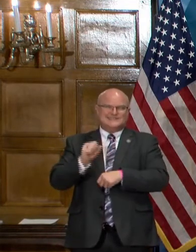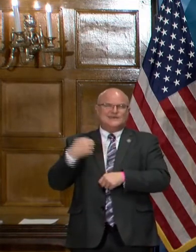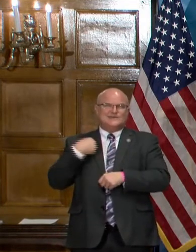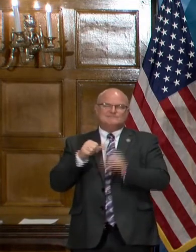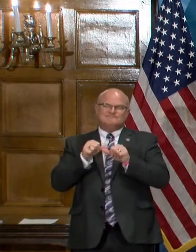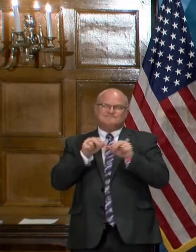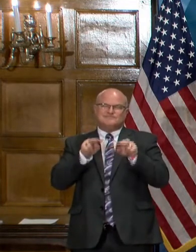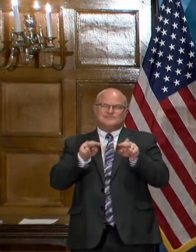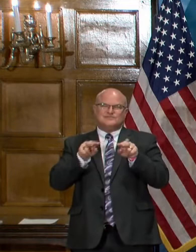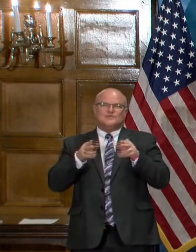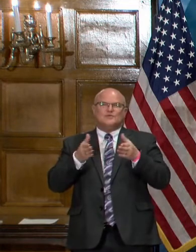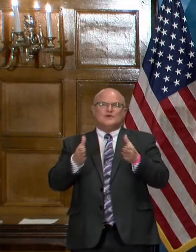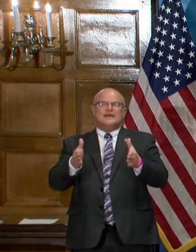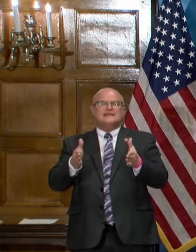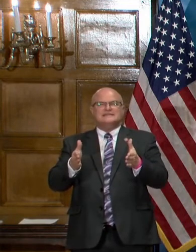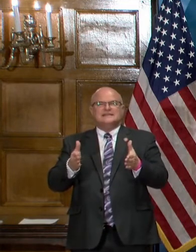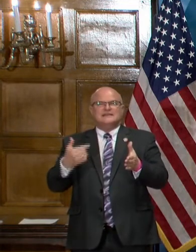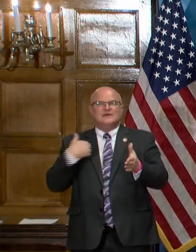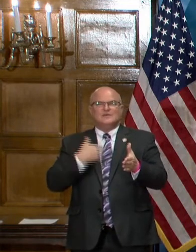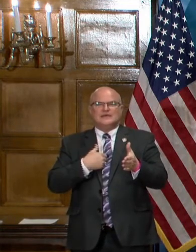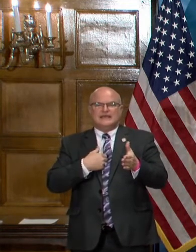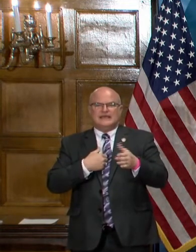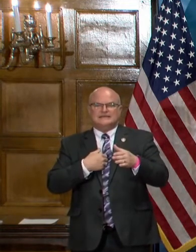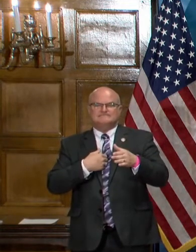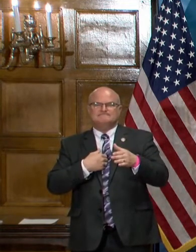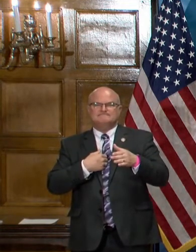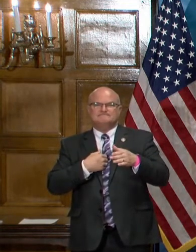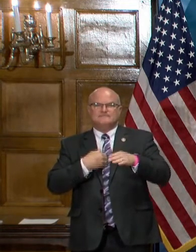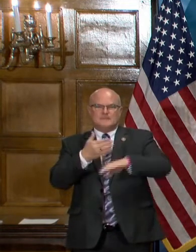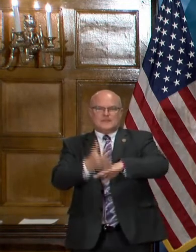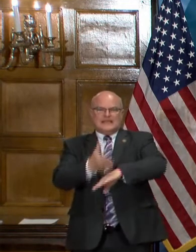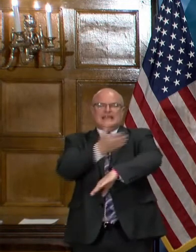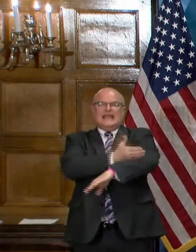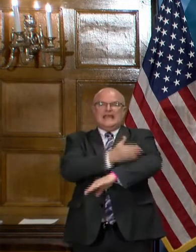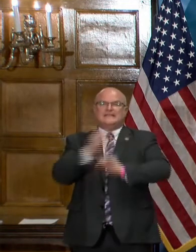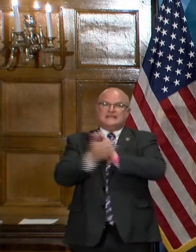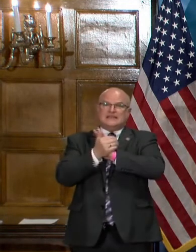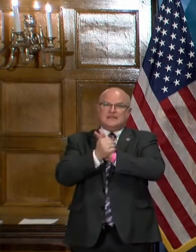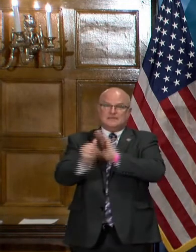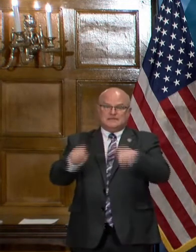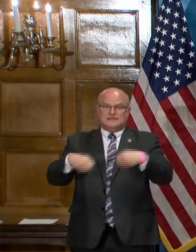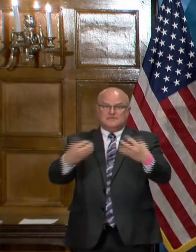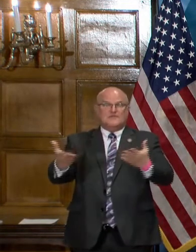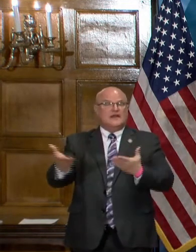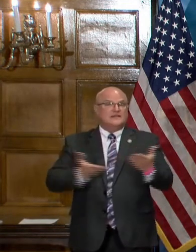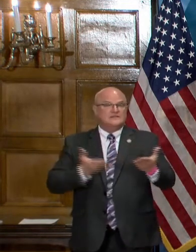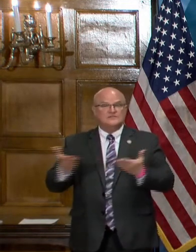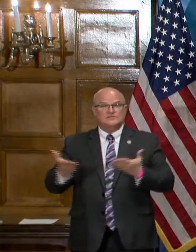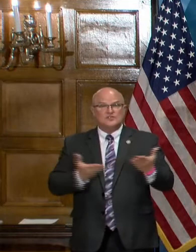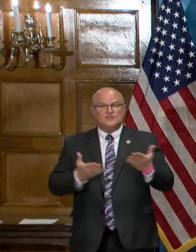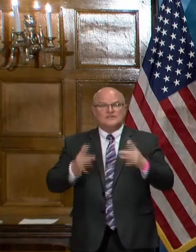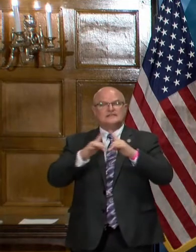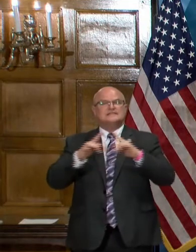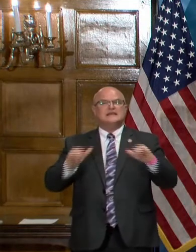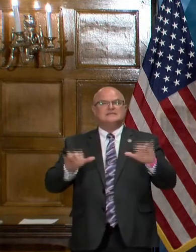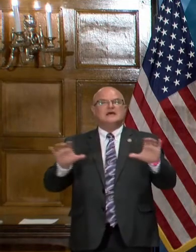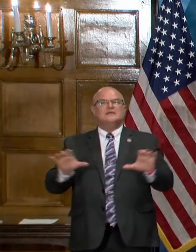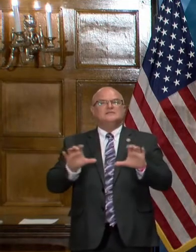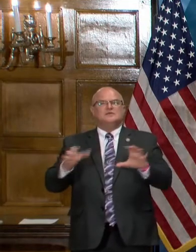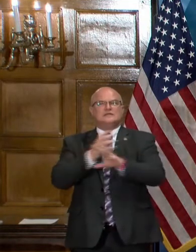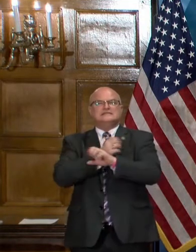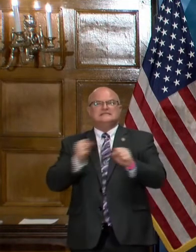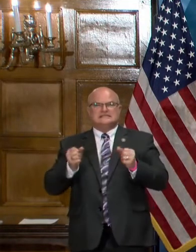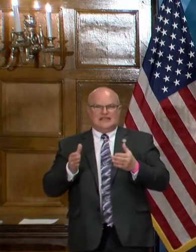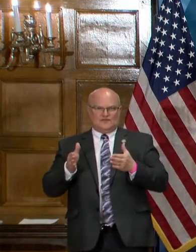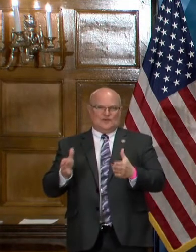continue to look for ways to enhance their capability of providing the service and at the same time doing it in a safe